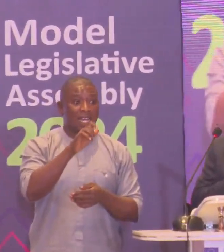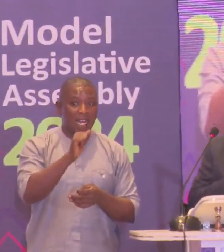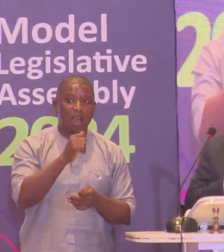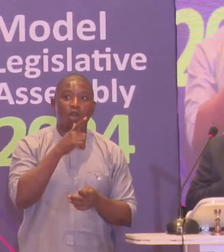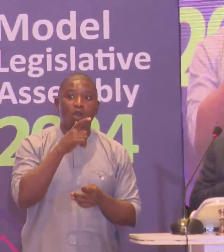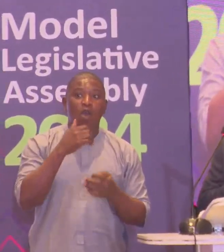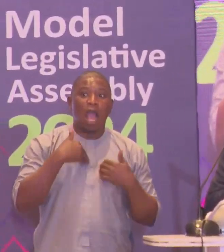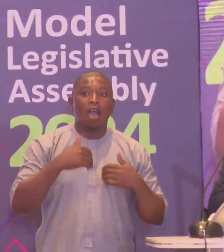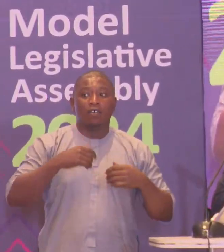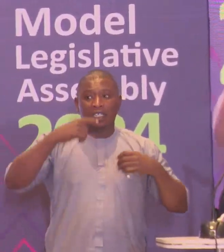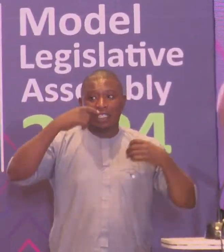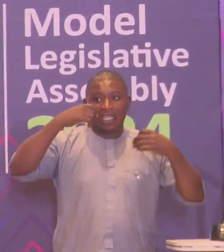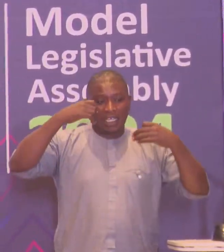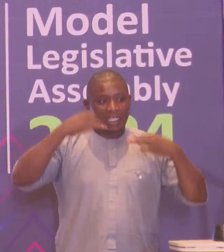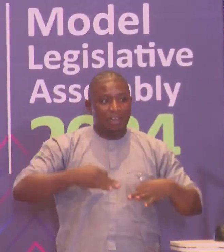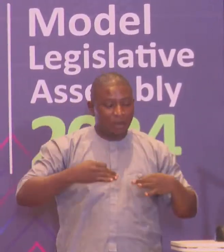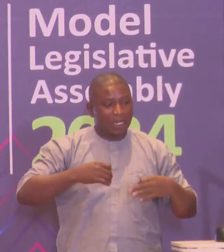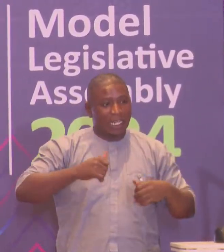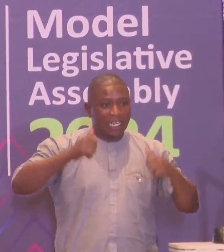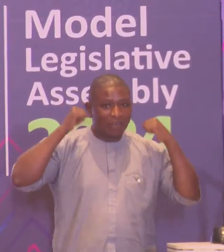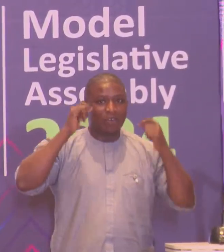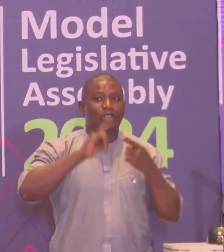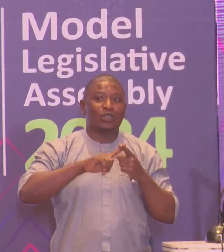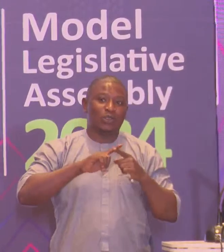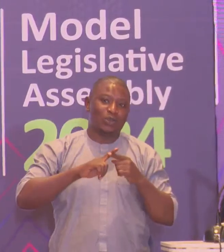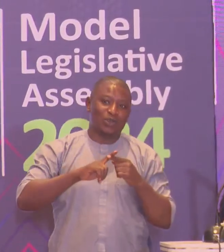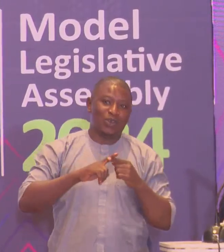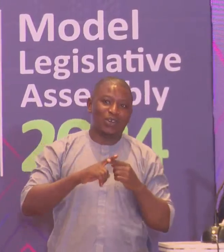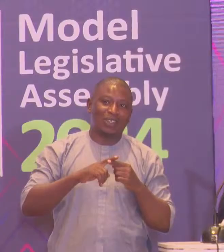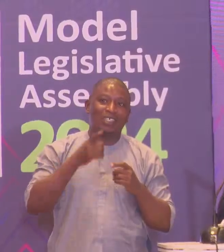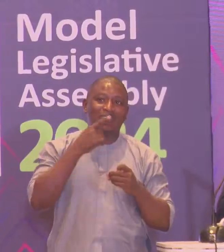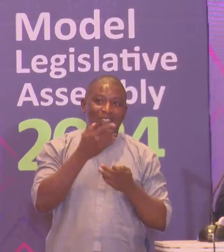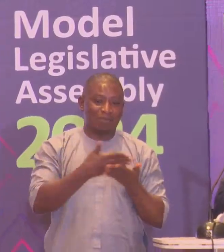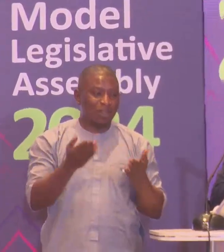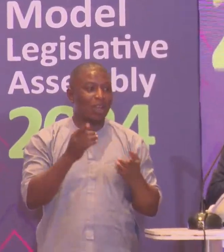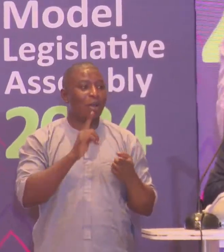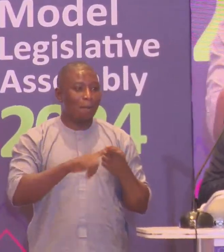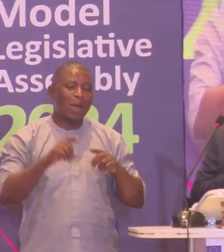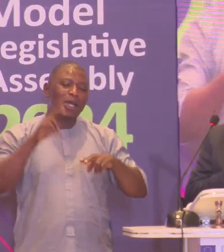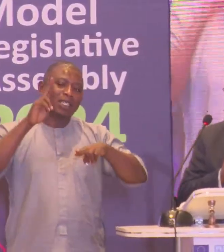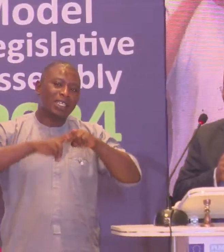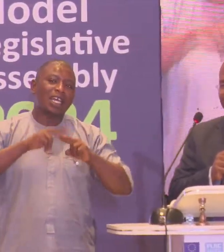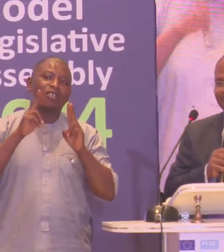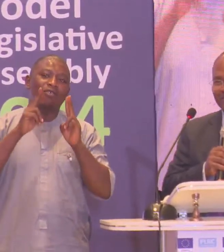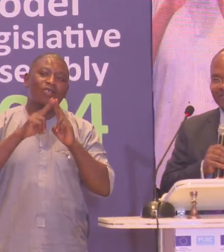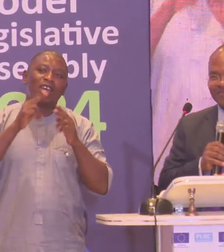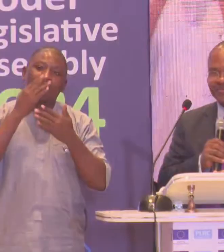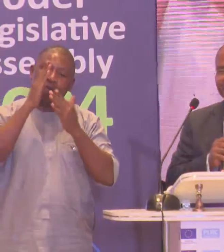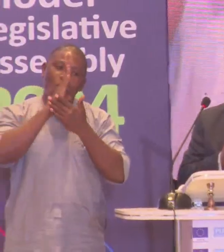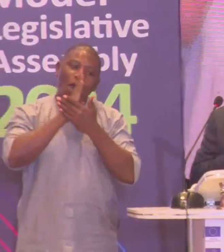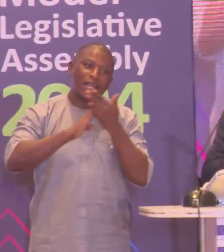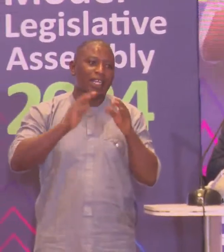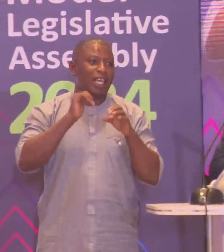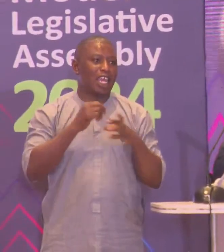deliberately refused to give a feedback, but sat very quietly in the room,